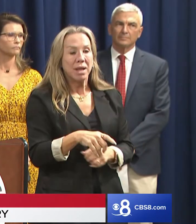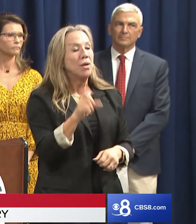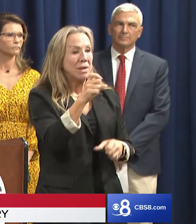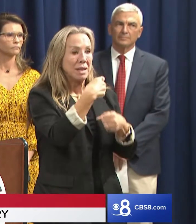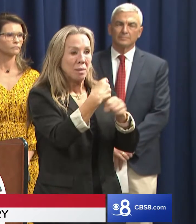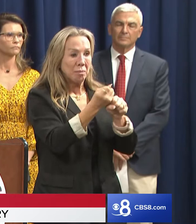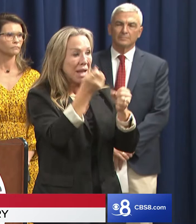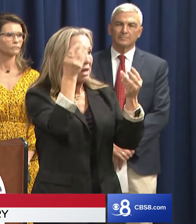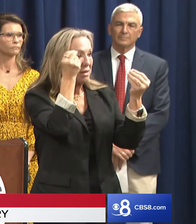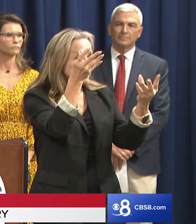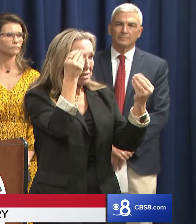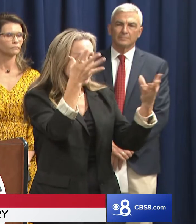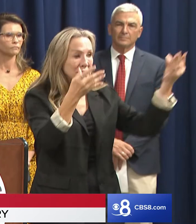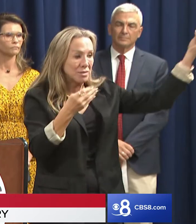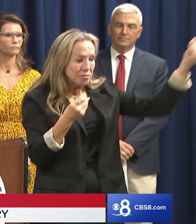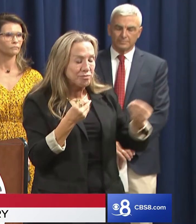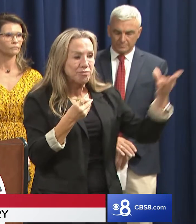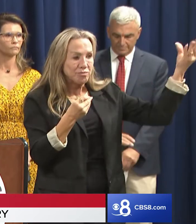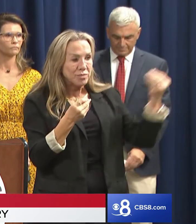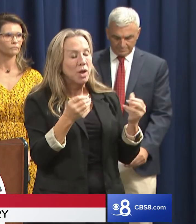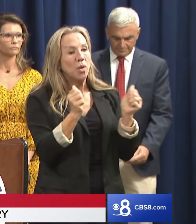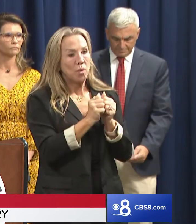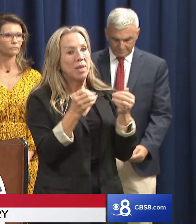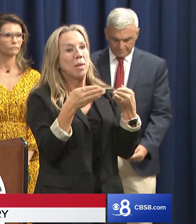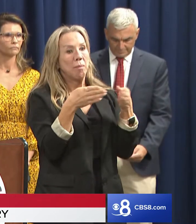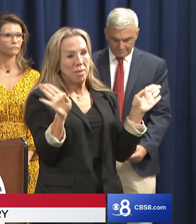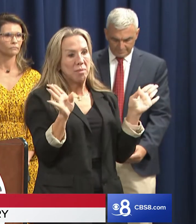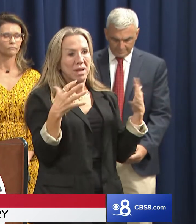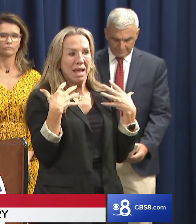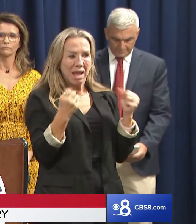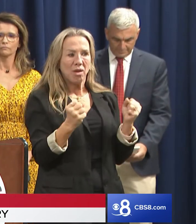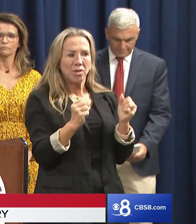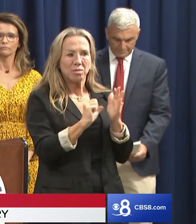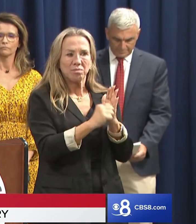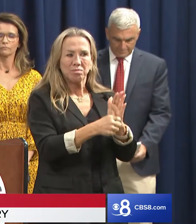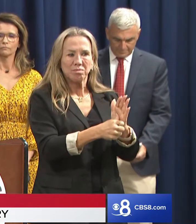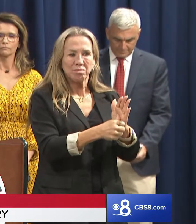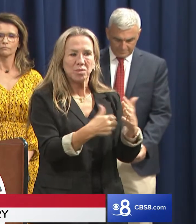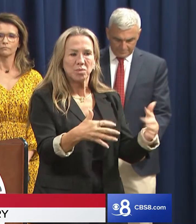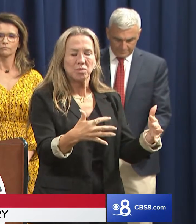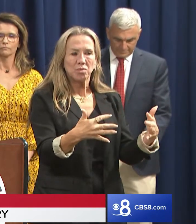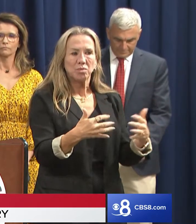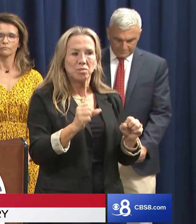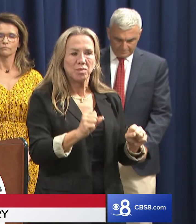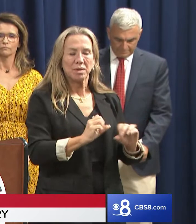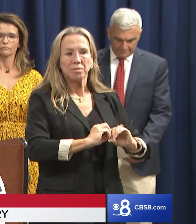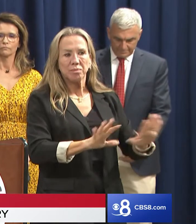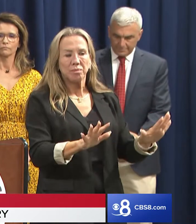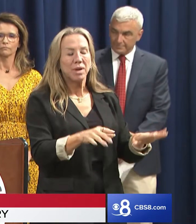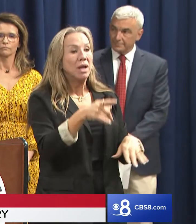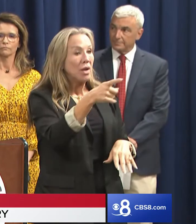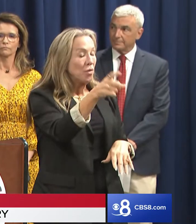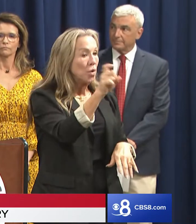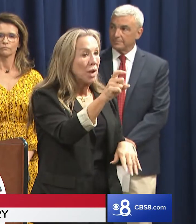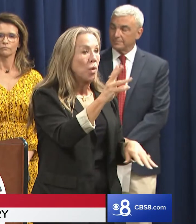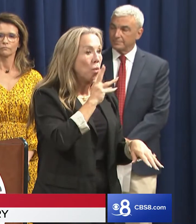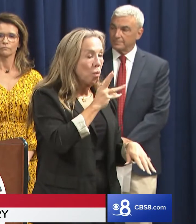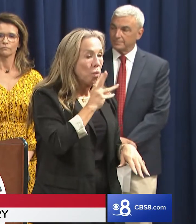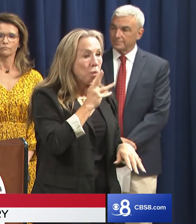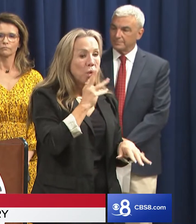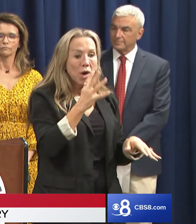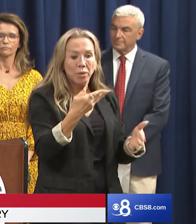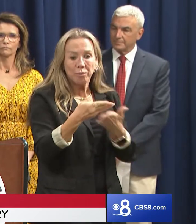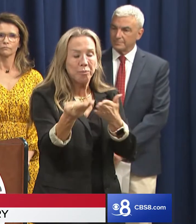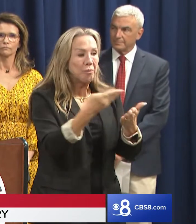informed decisions with public health implications. It's important to also note that if you need to pick up water, if you live in